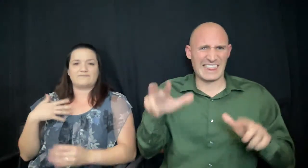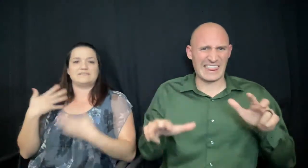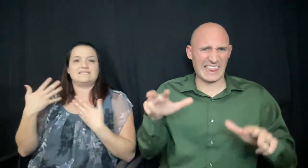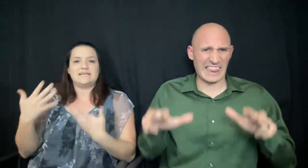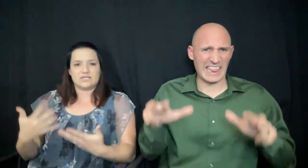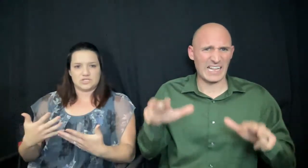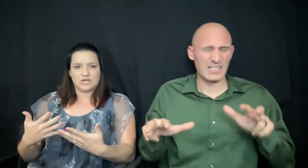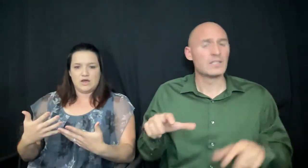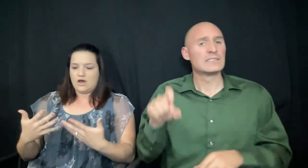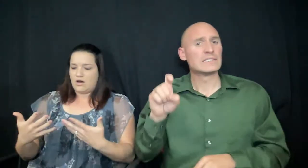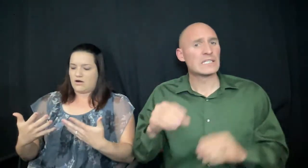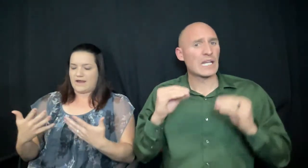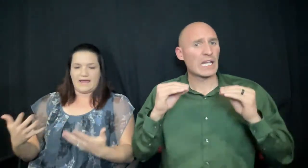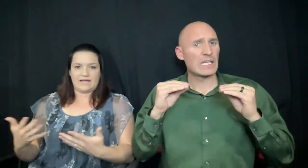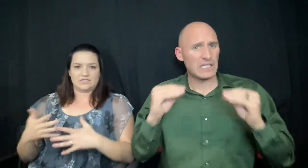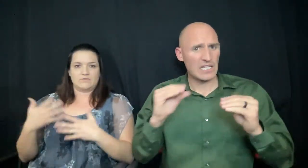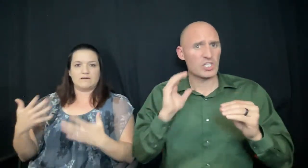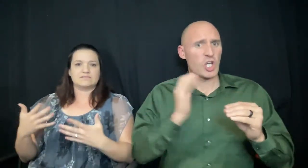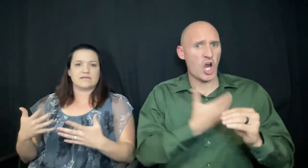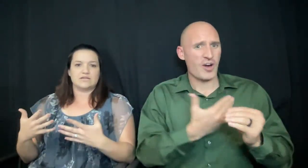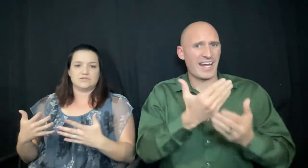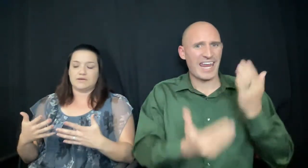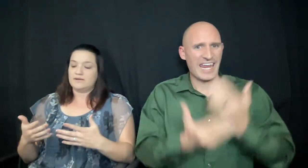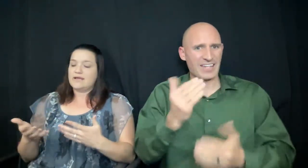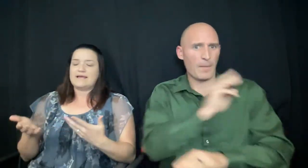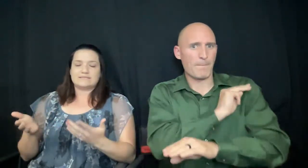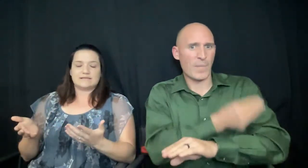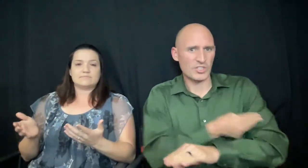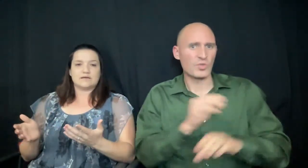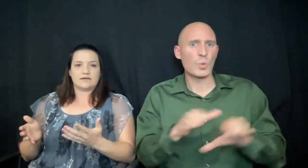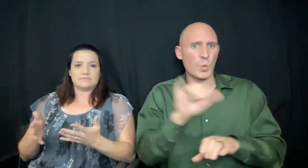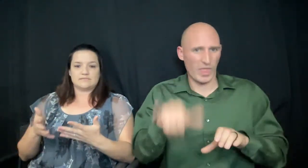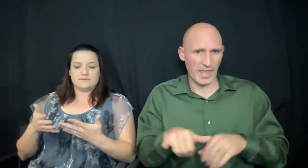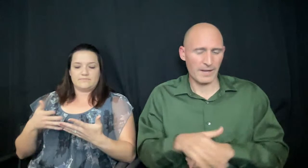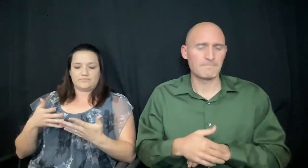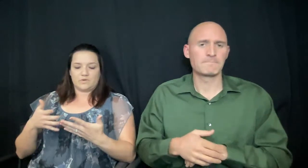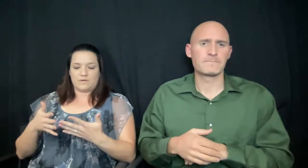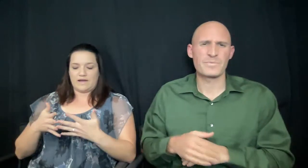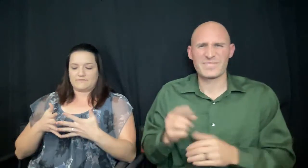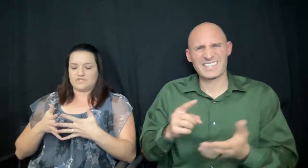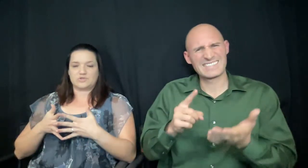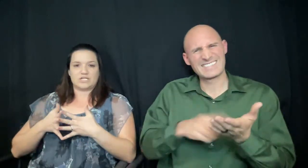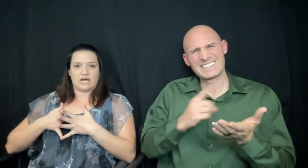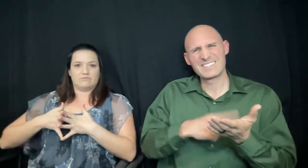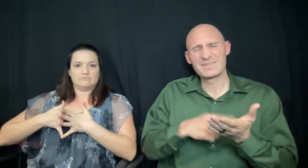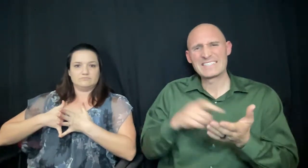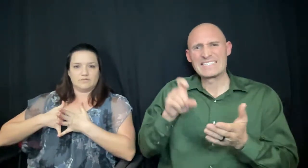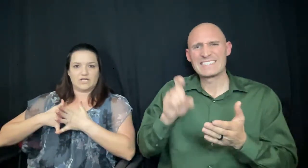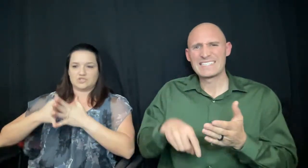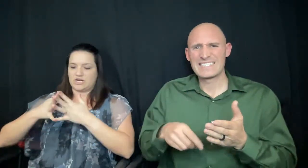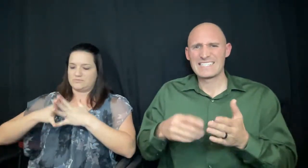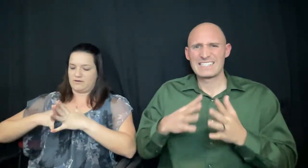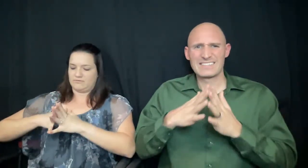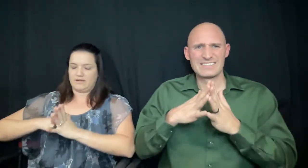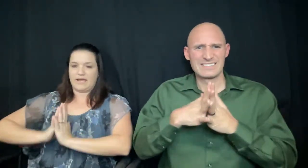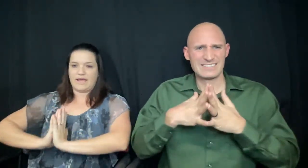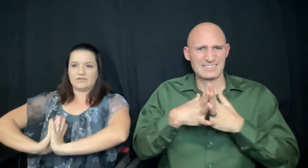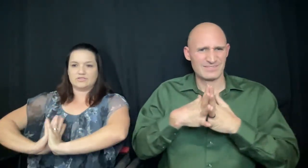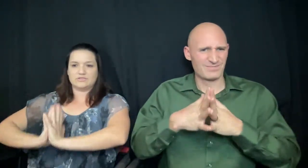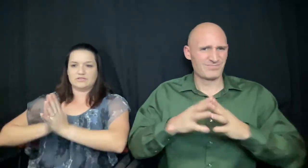to teach our hands, our muscles, how to do it. And sometimes we have to stretch out. We got to stretch them out. And